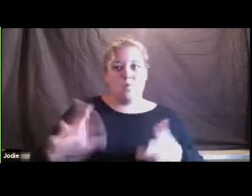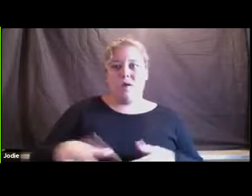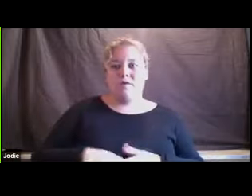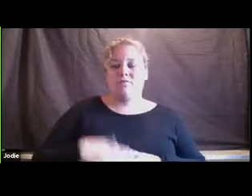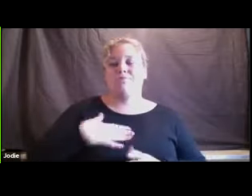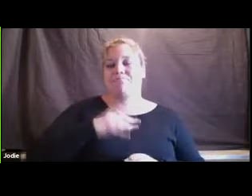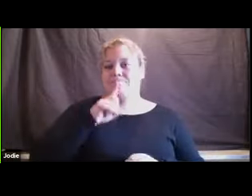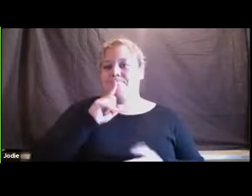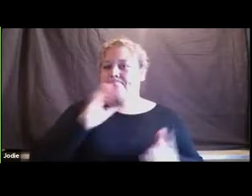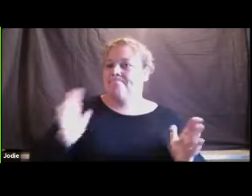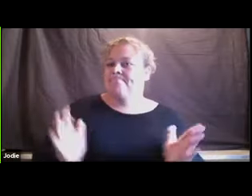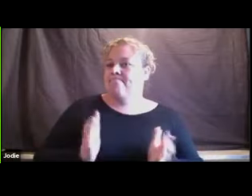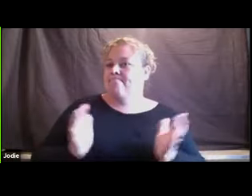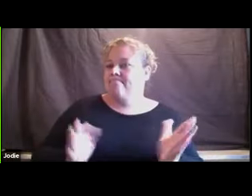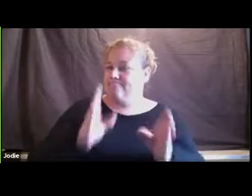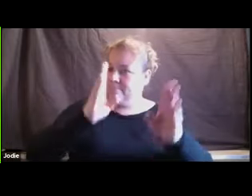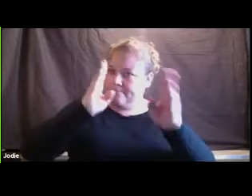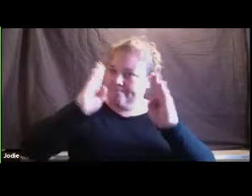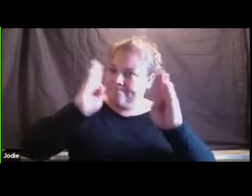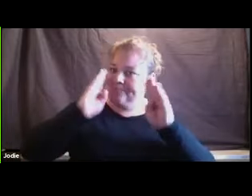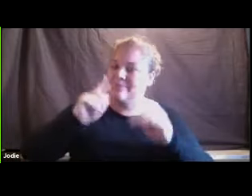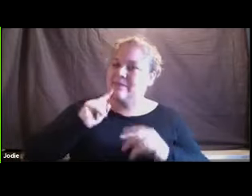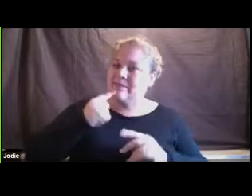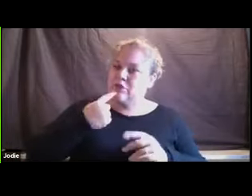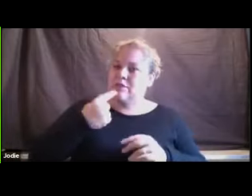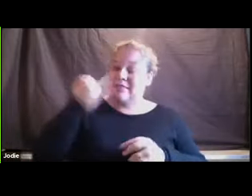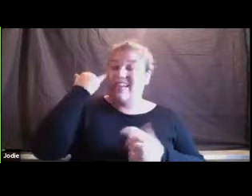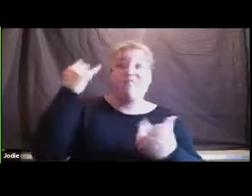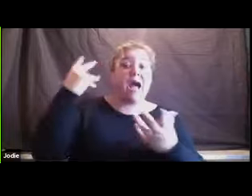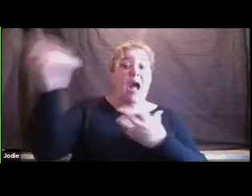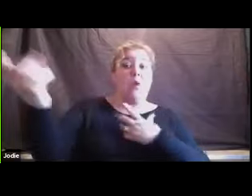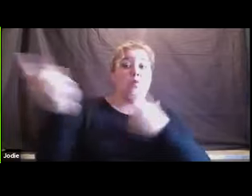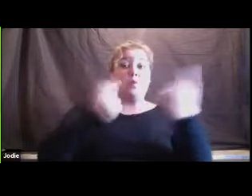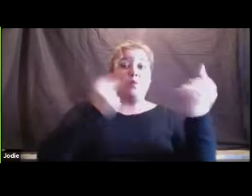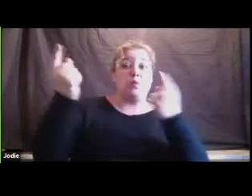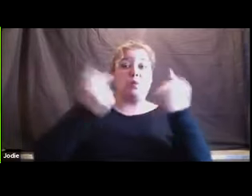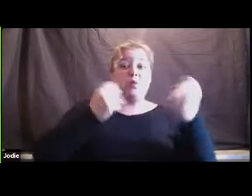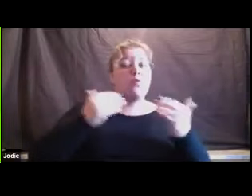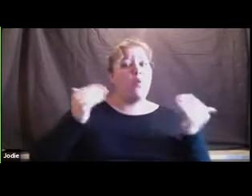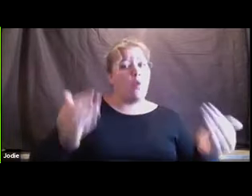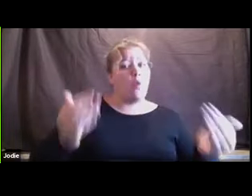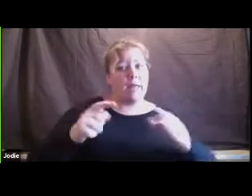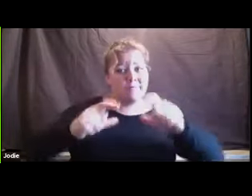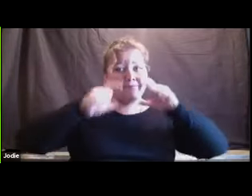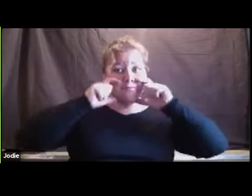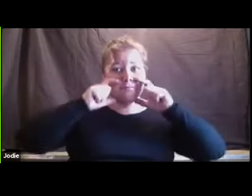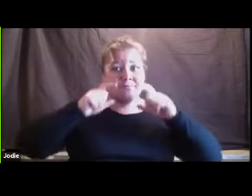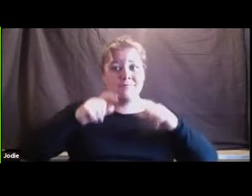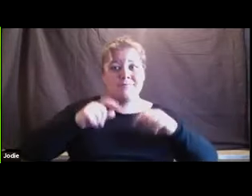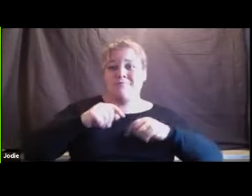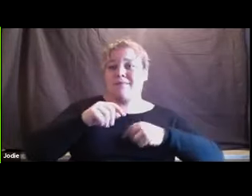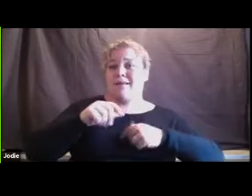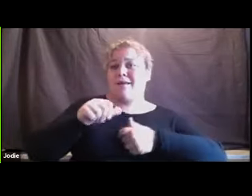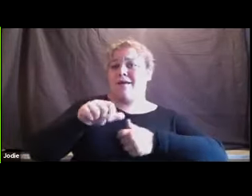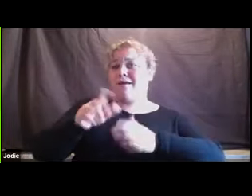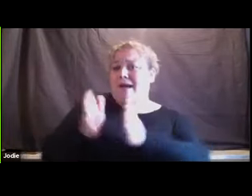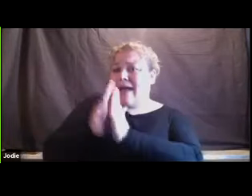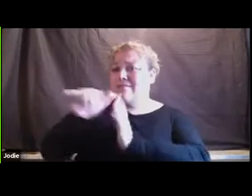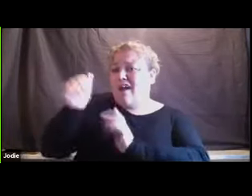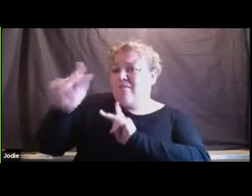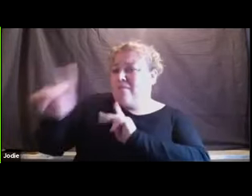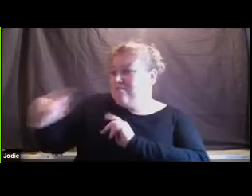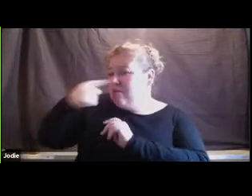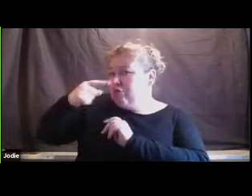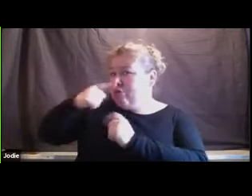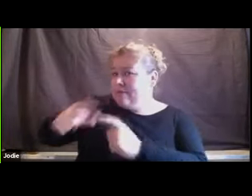you to take this seriously. When you go out and about, wear a fabric face covering, ask others around you to do the same. We have to make